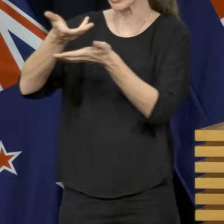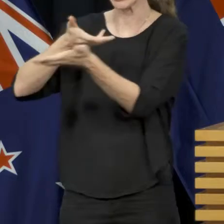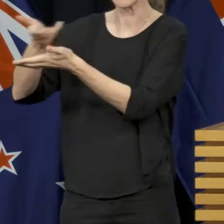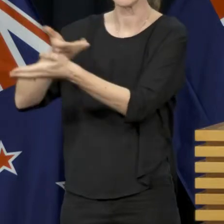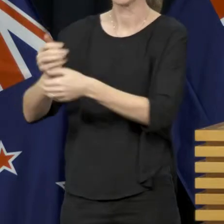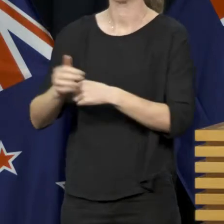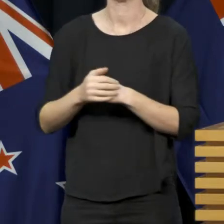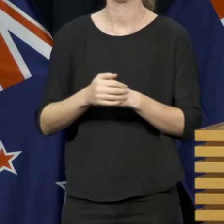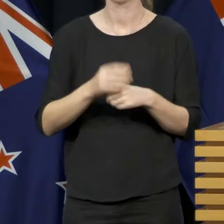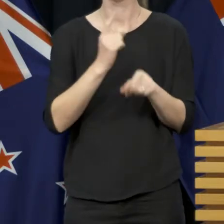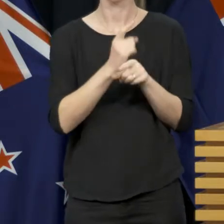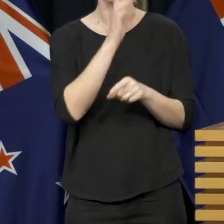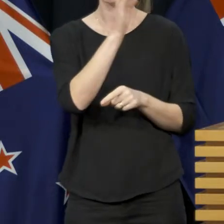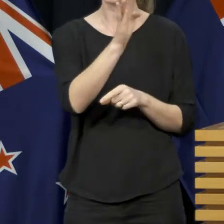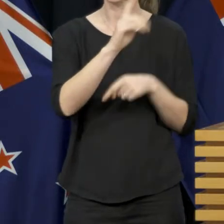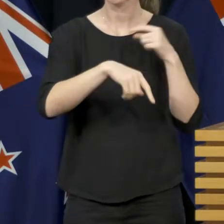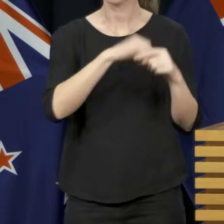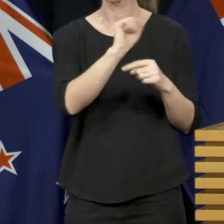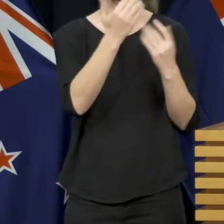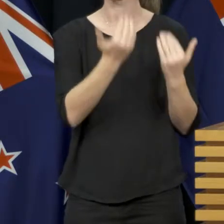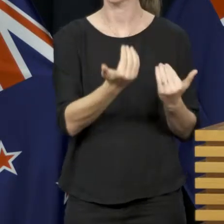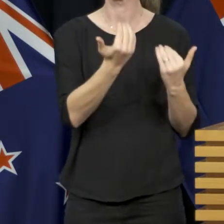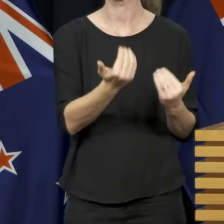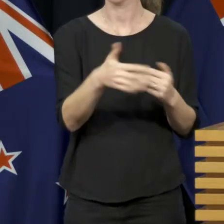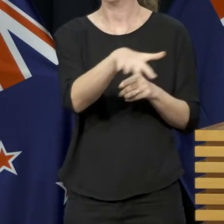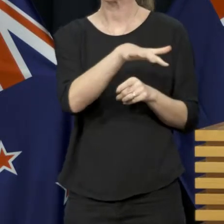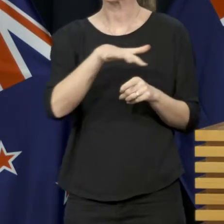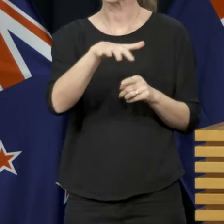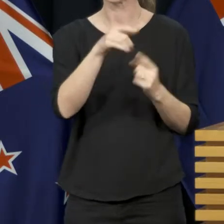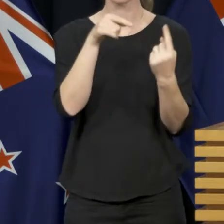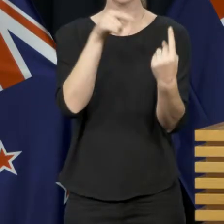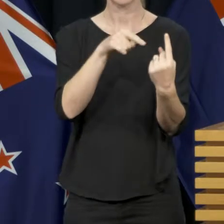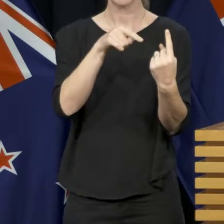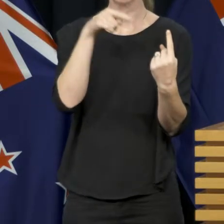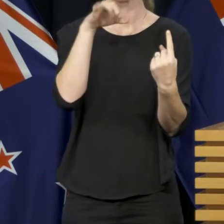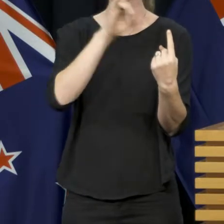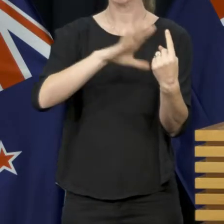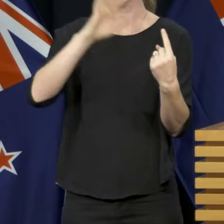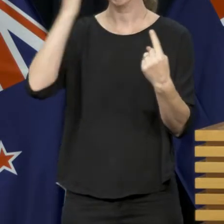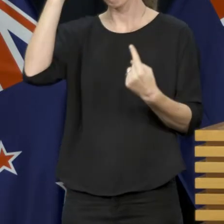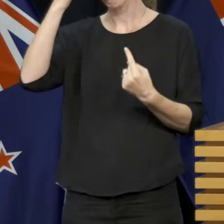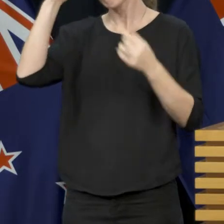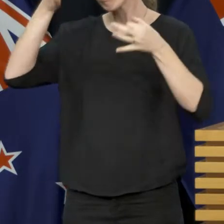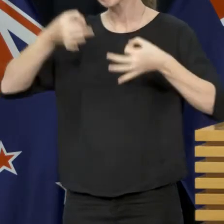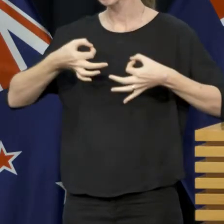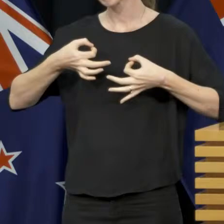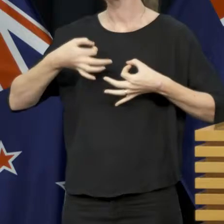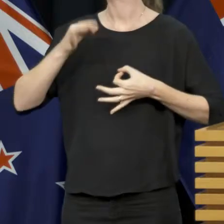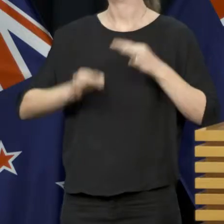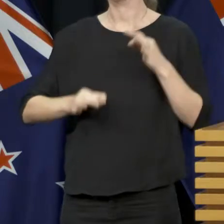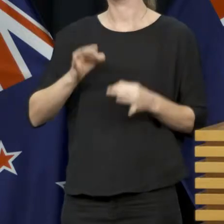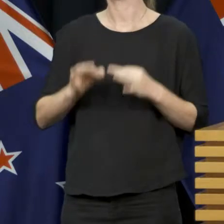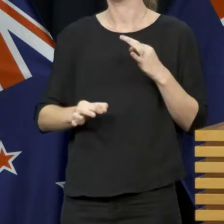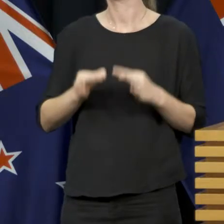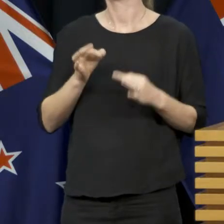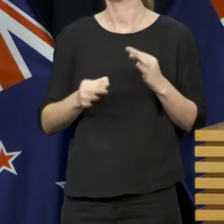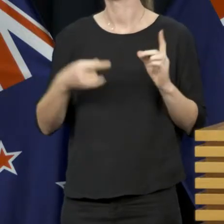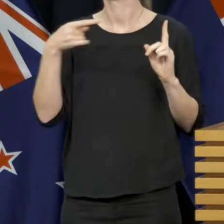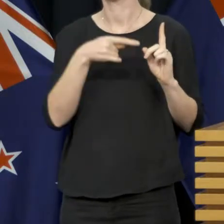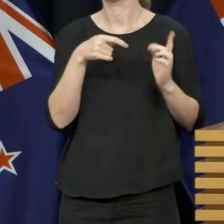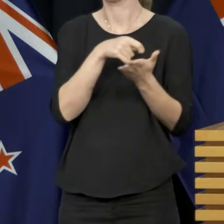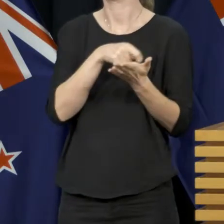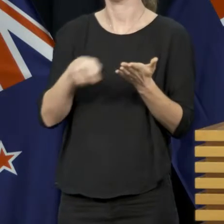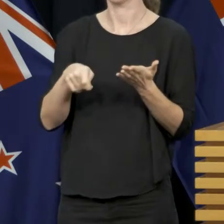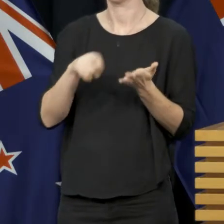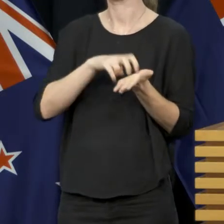team. We talked frankly about his current position. He, after giving it thought, came to the conclusion in his mind that he needed to